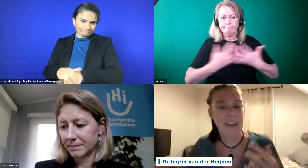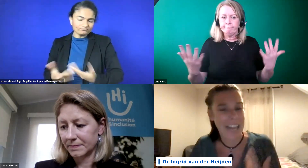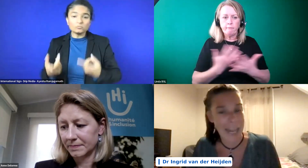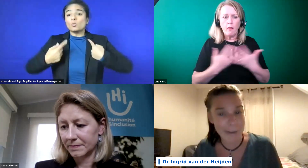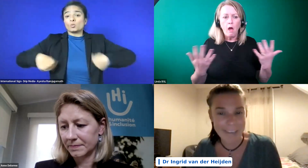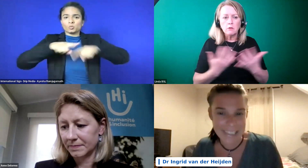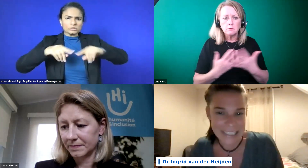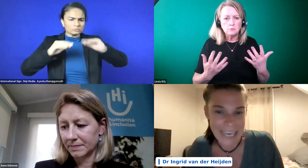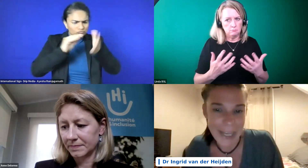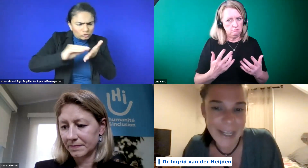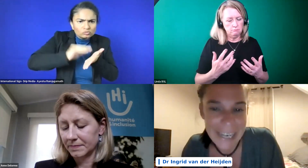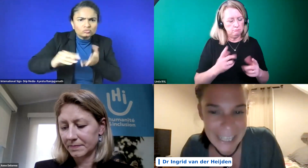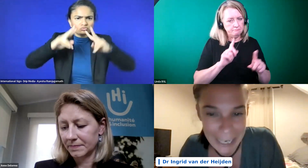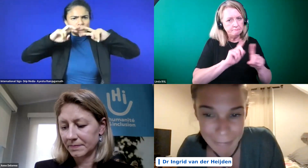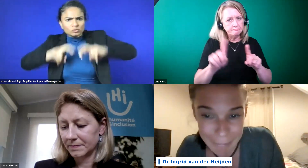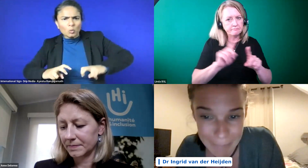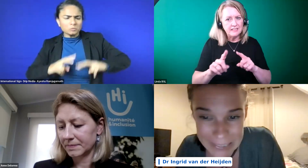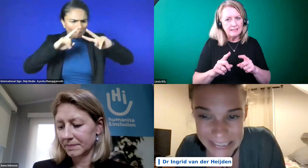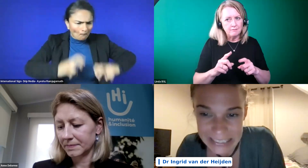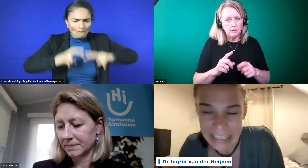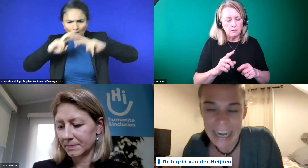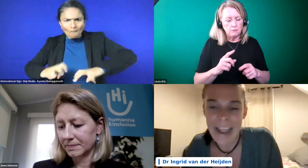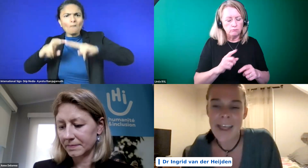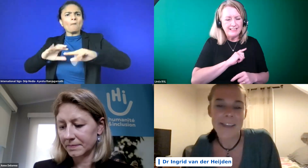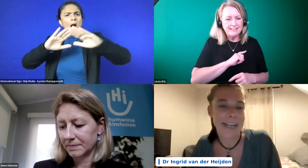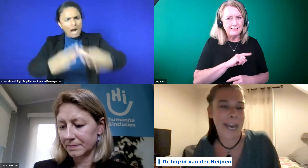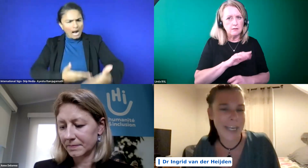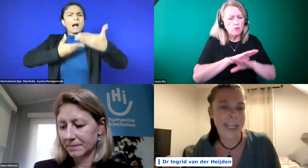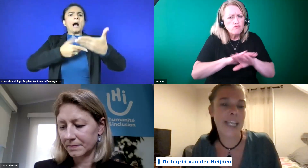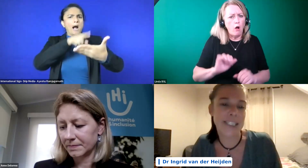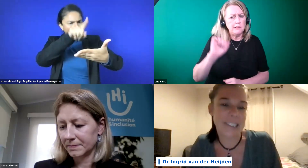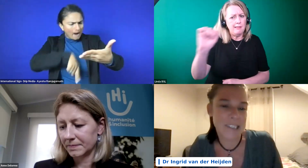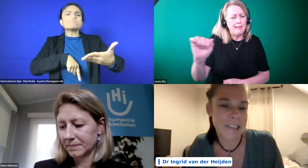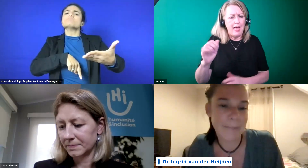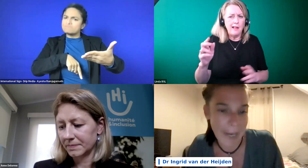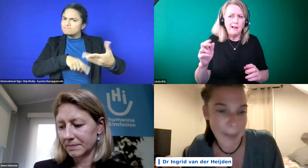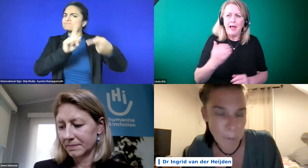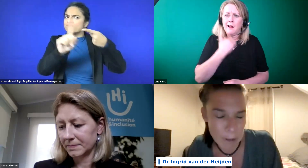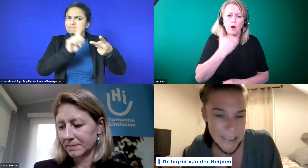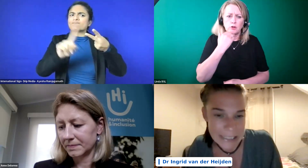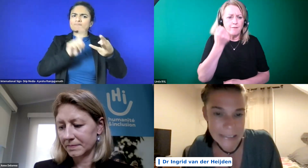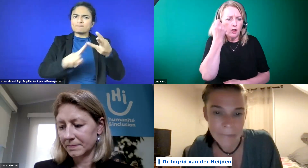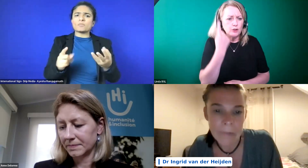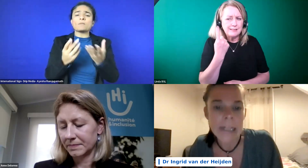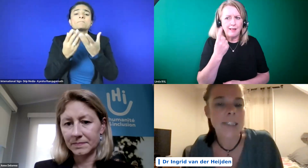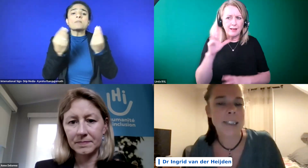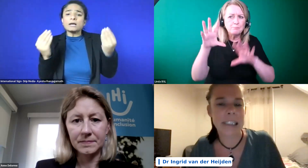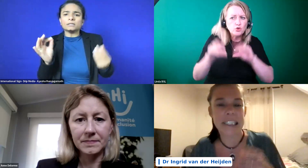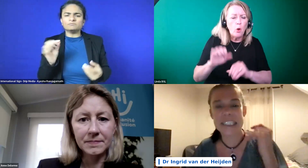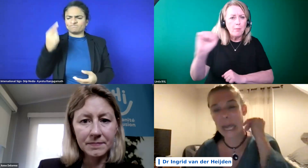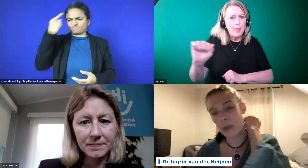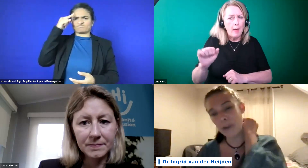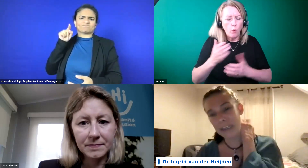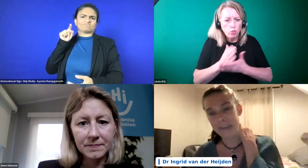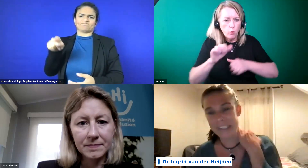there are many other reasons other than lack of capacity that hinder the decision-making process, such